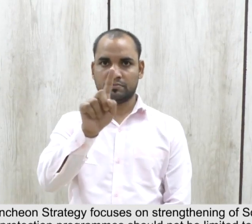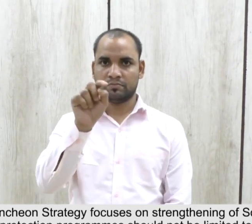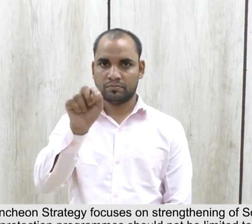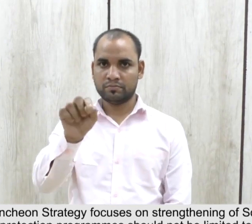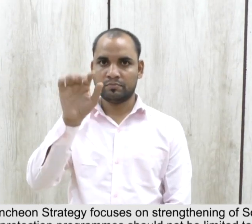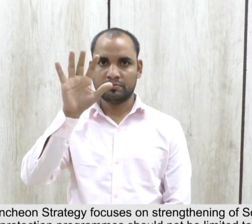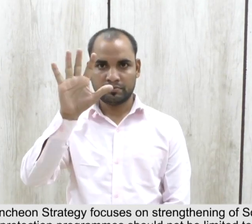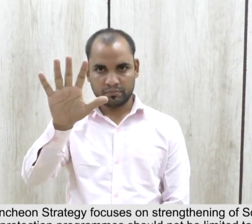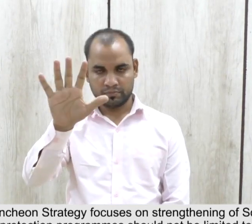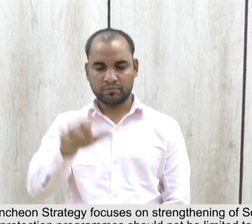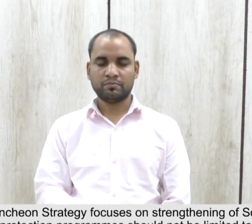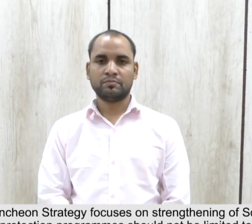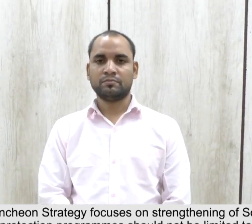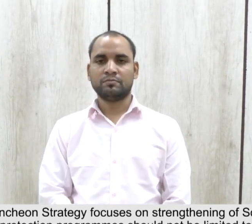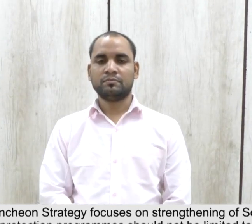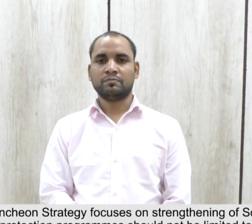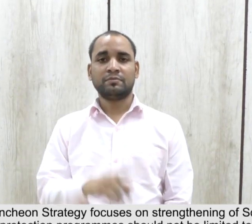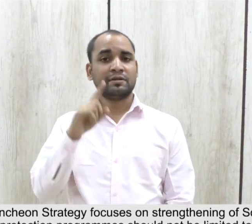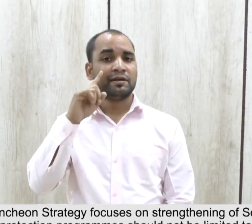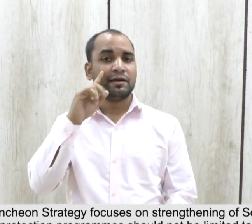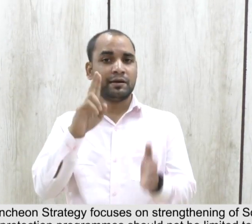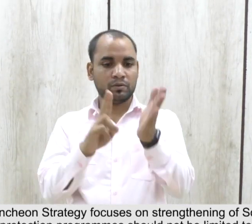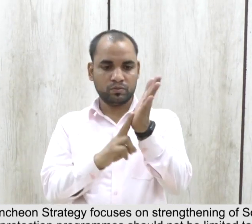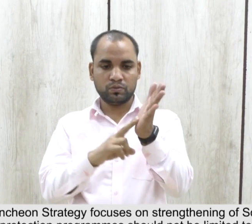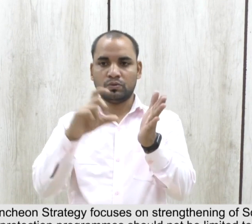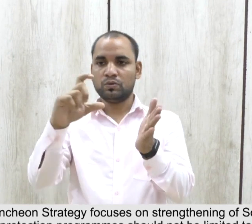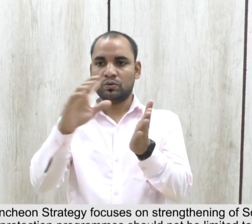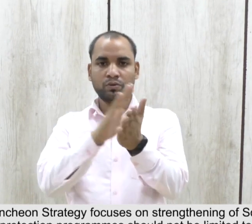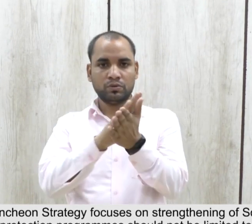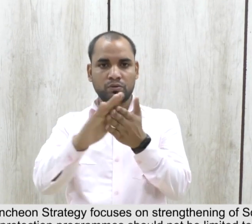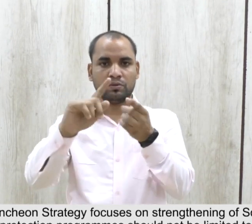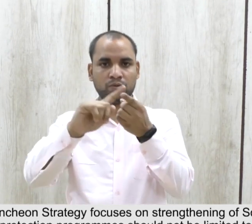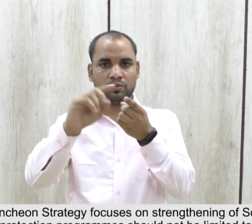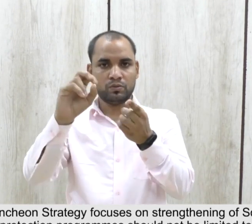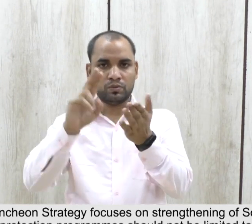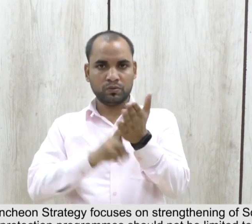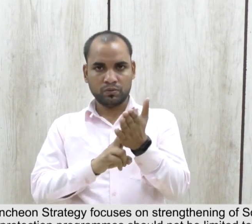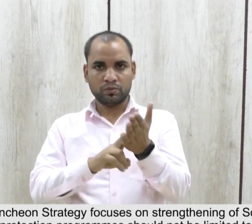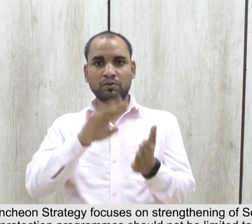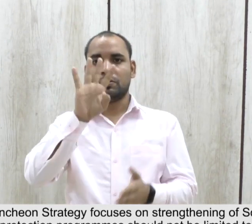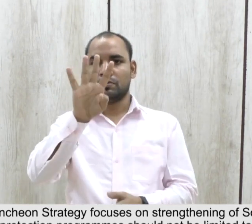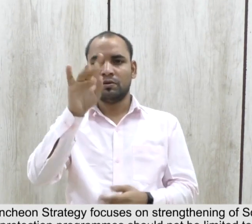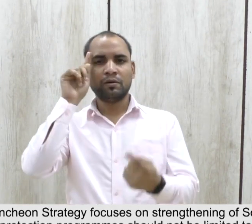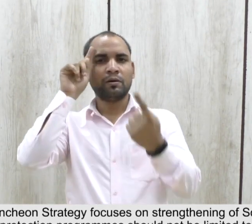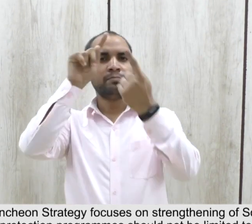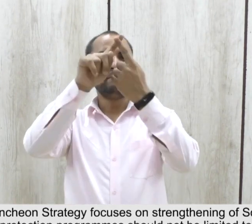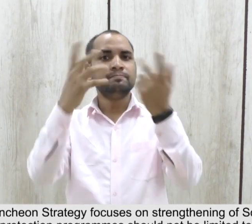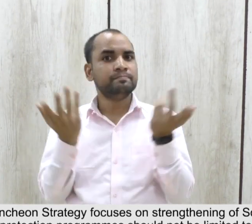11.5. Goal 4 of the Intern Strategy focuses on strengthening of social protection.